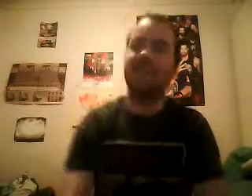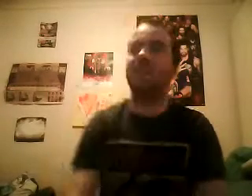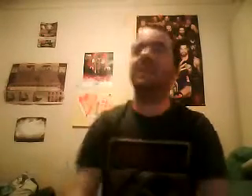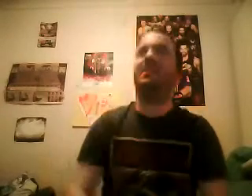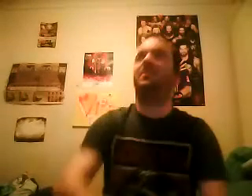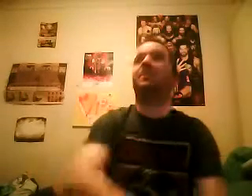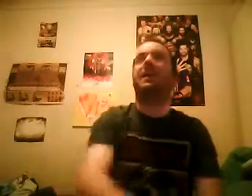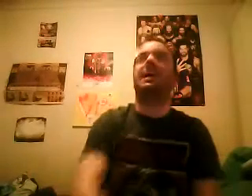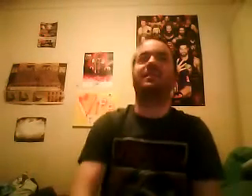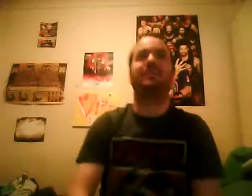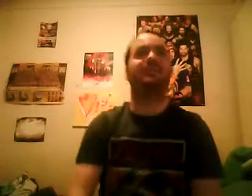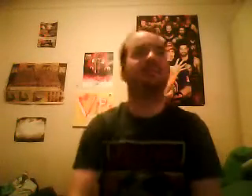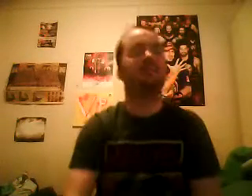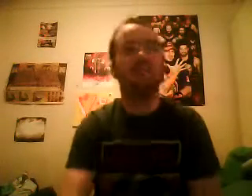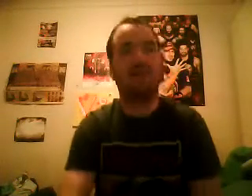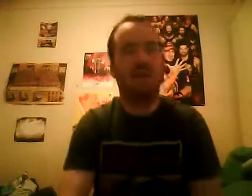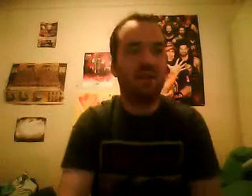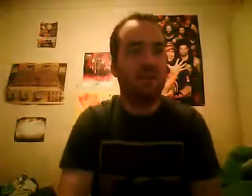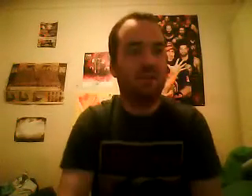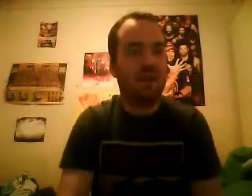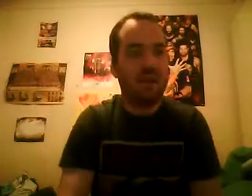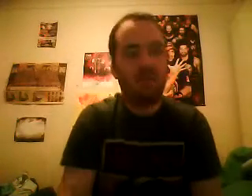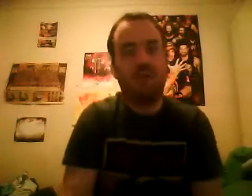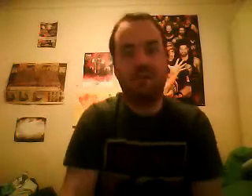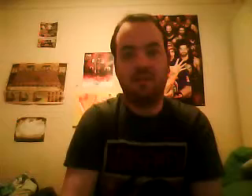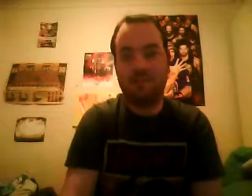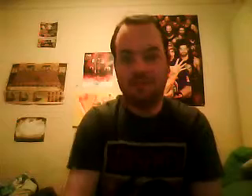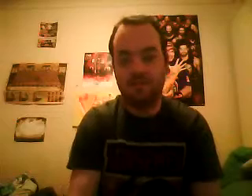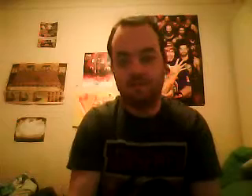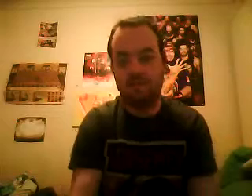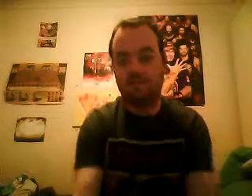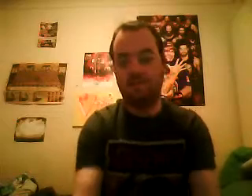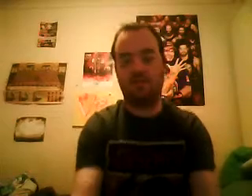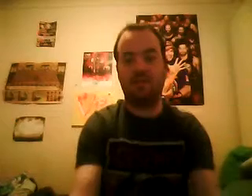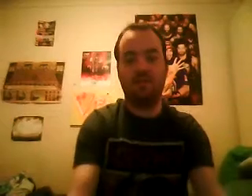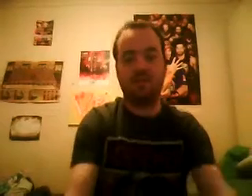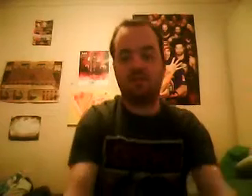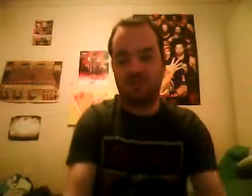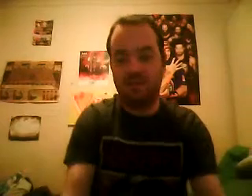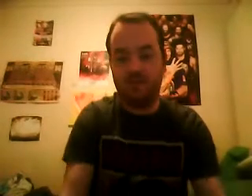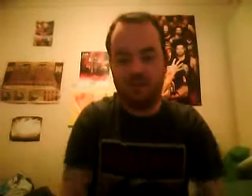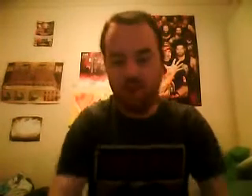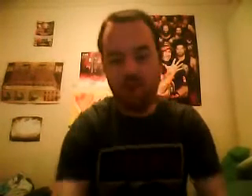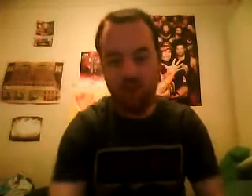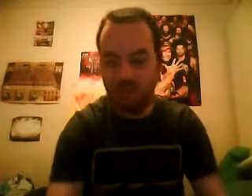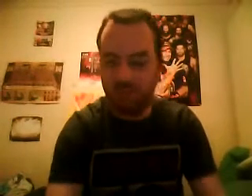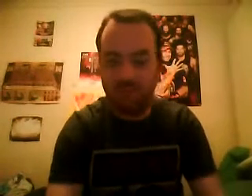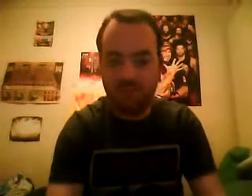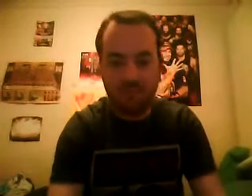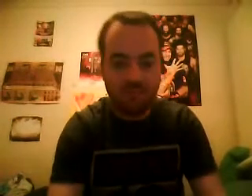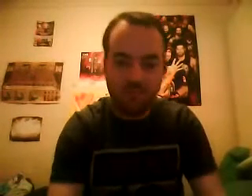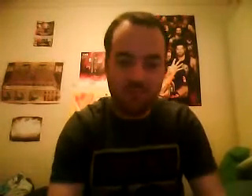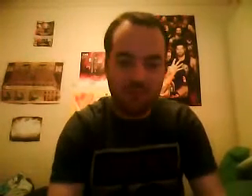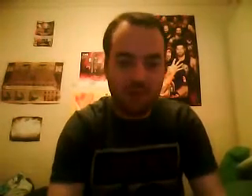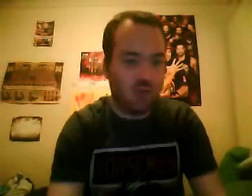You know, I love the fact that everyone continues to call the 24/7 championship a joke.